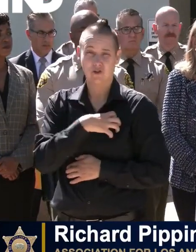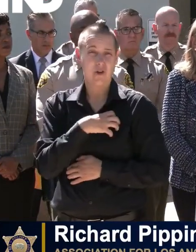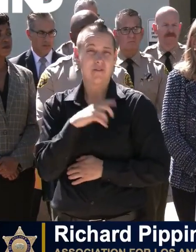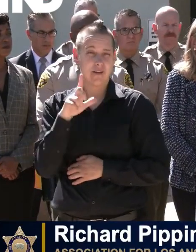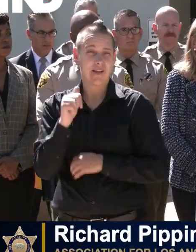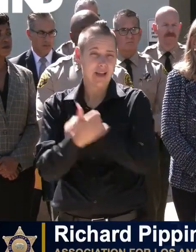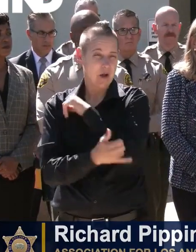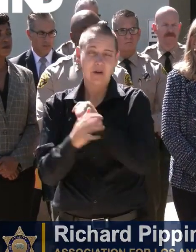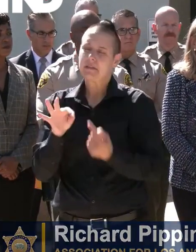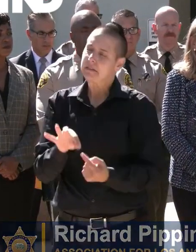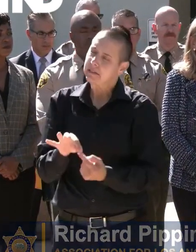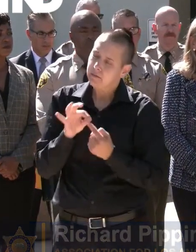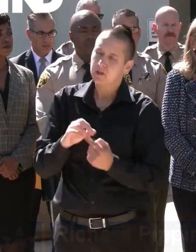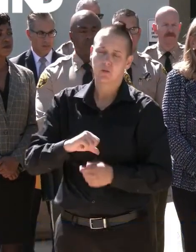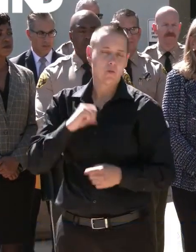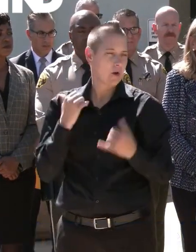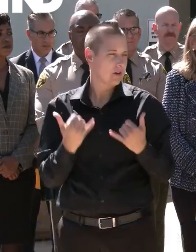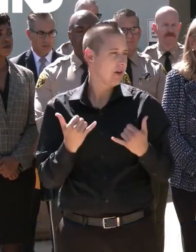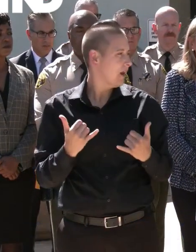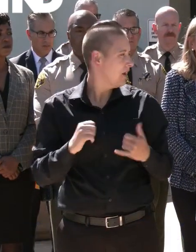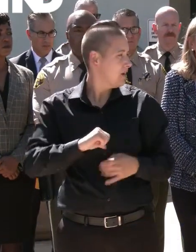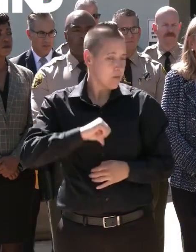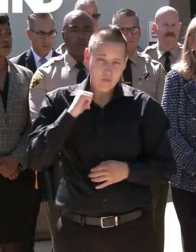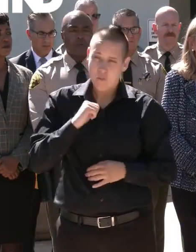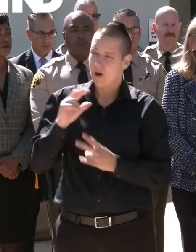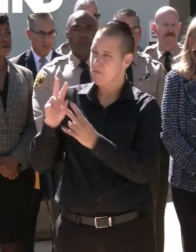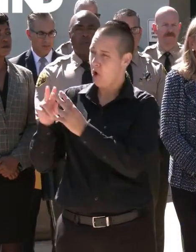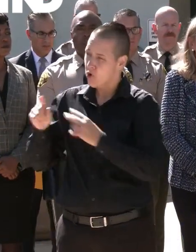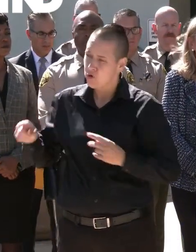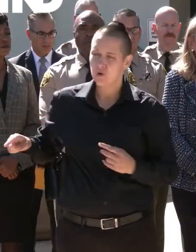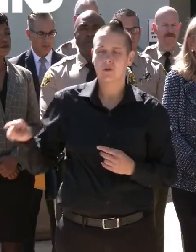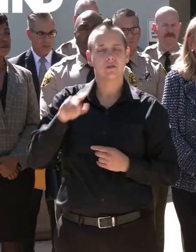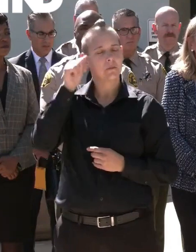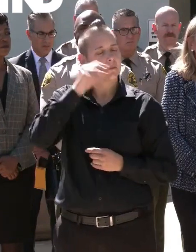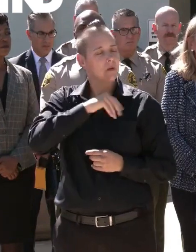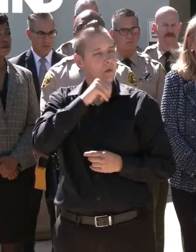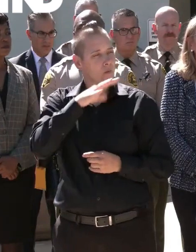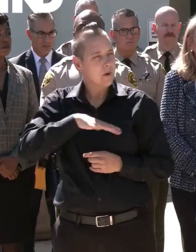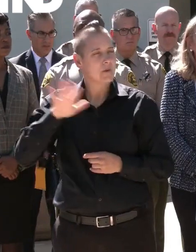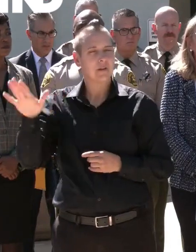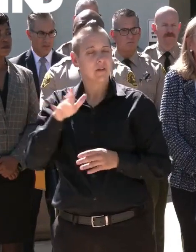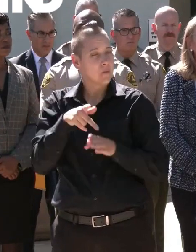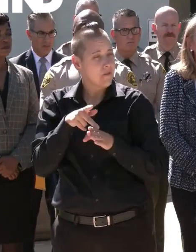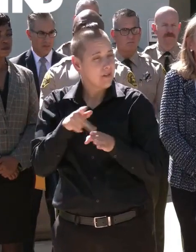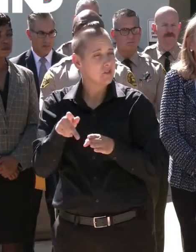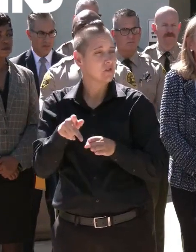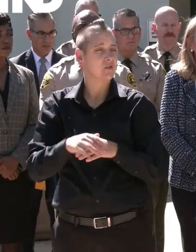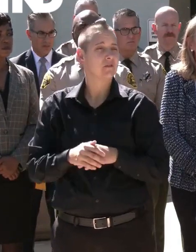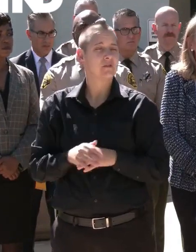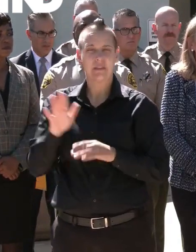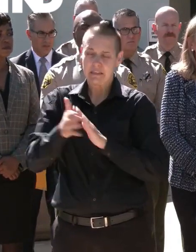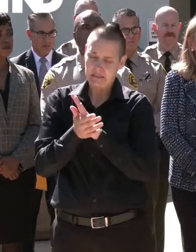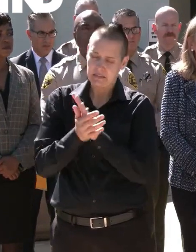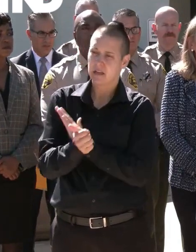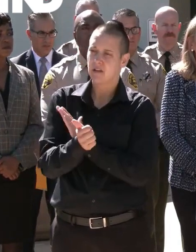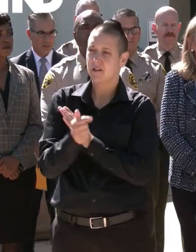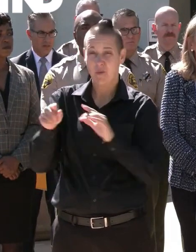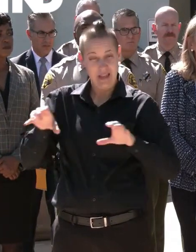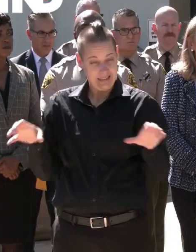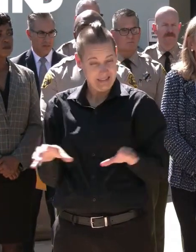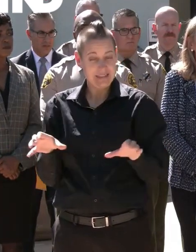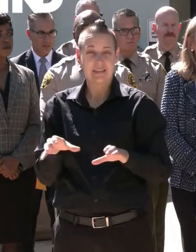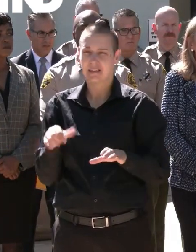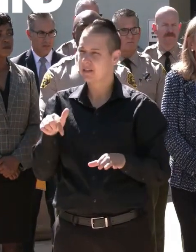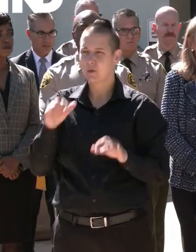Sheriff. I'm especially proud today. I'm proud of my partners, the men and women in this department, for their professionalism, the skill they showed. What they did